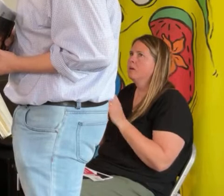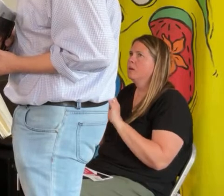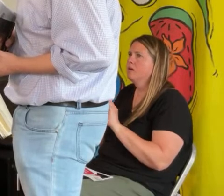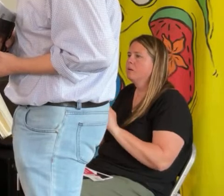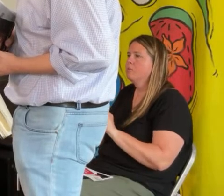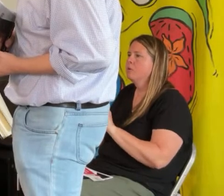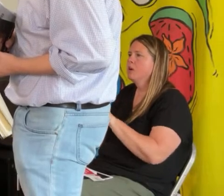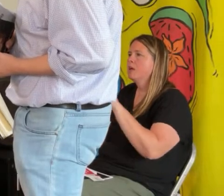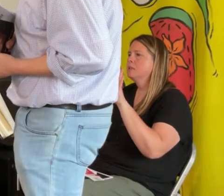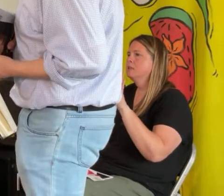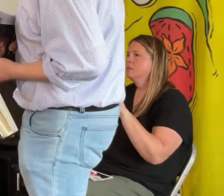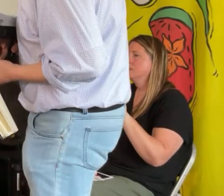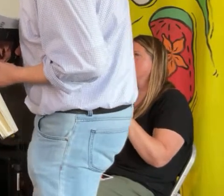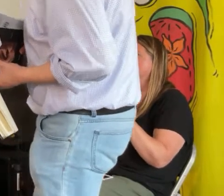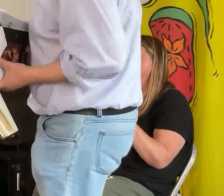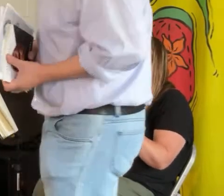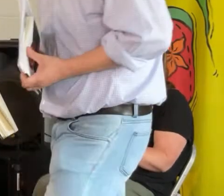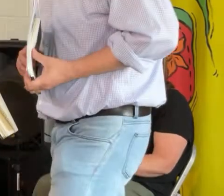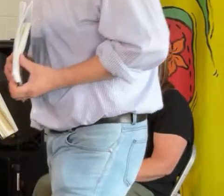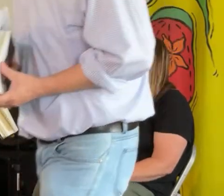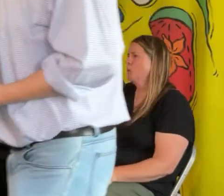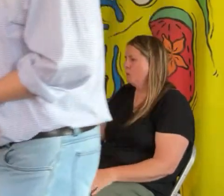How bright. Thank you.